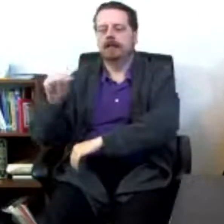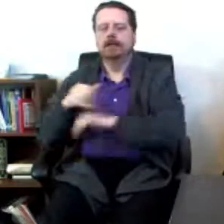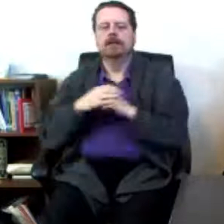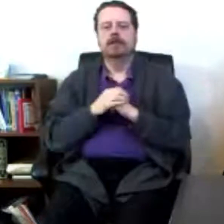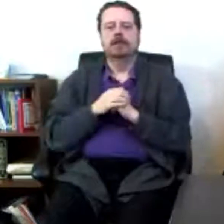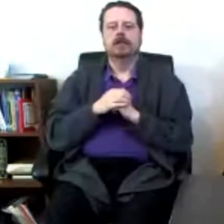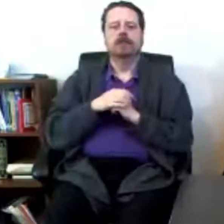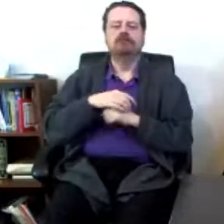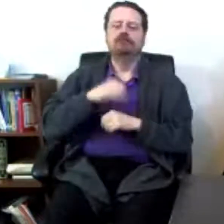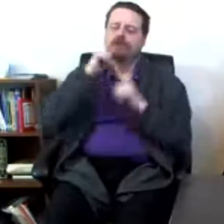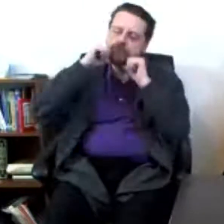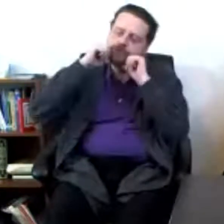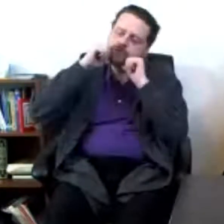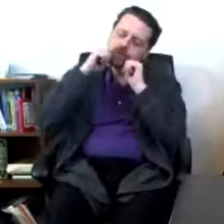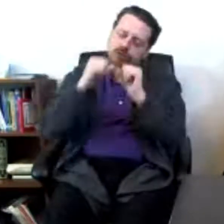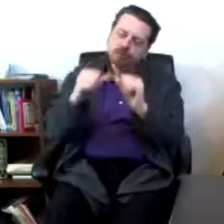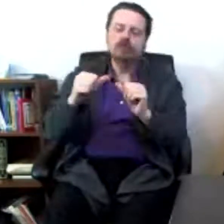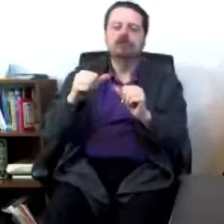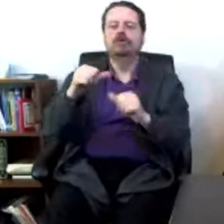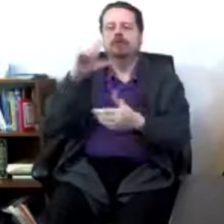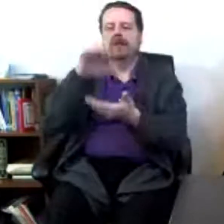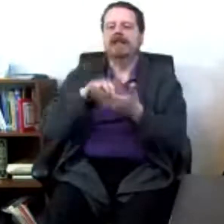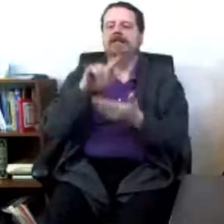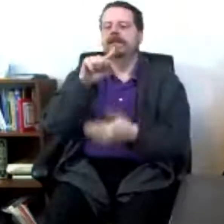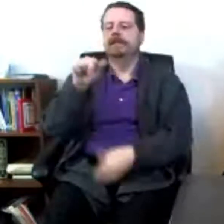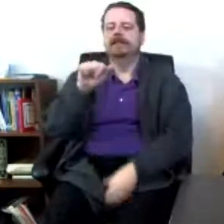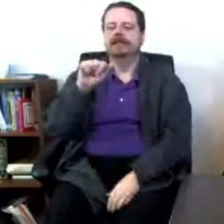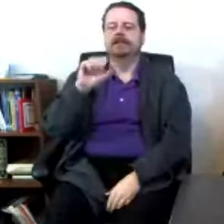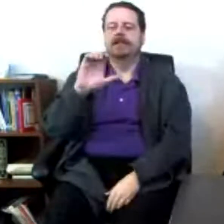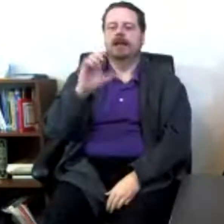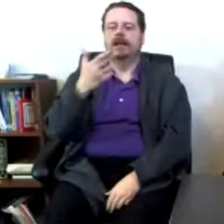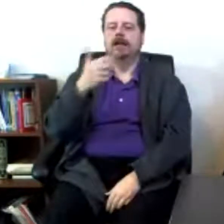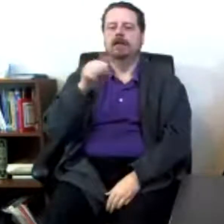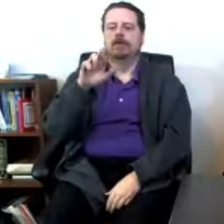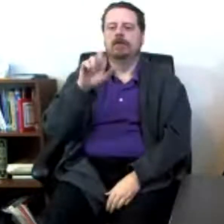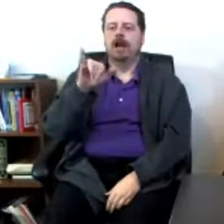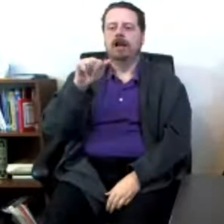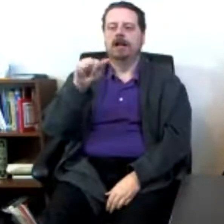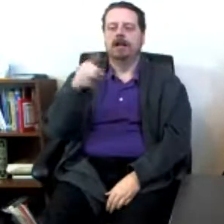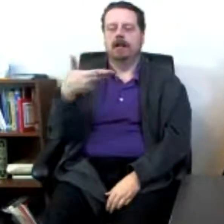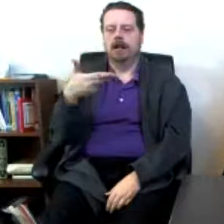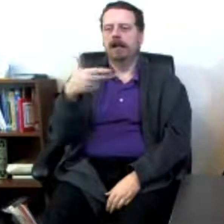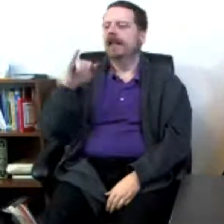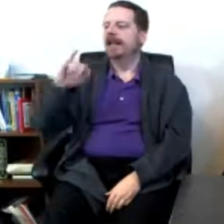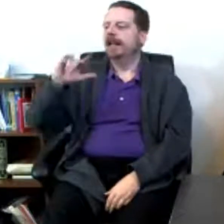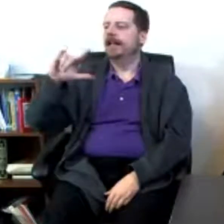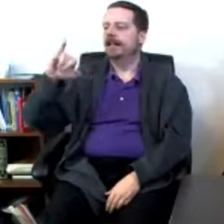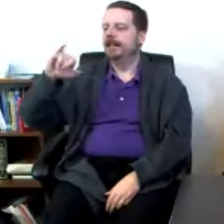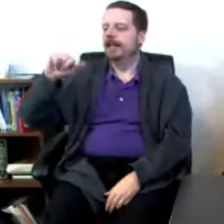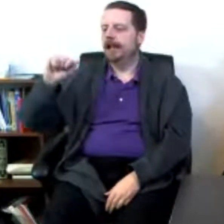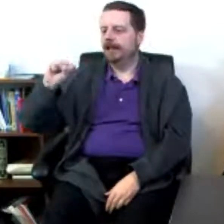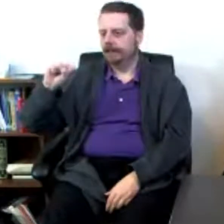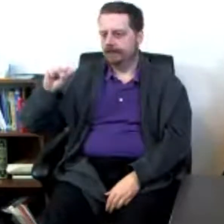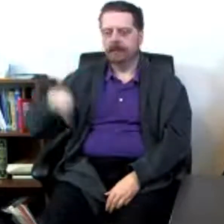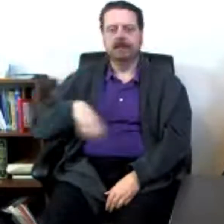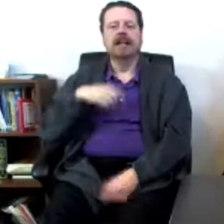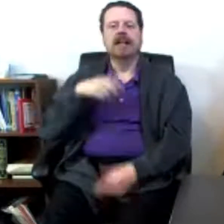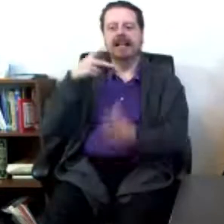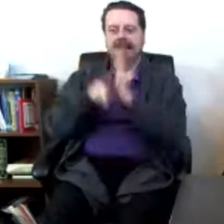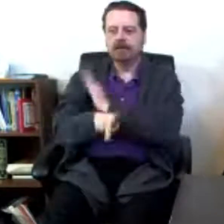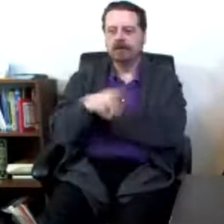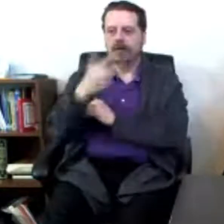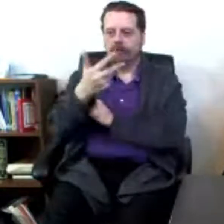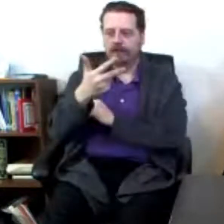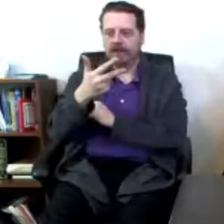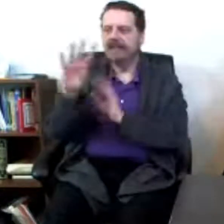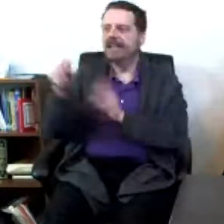believe in Zechariah, refused to believe in Elias, and they killed 3 of them and they delivered the